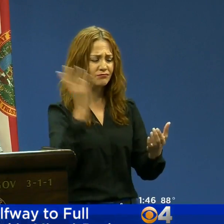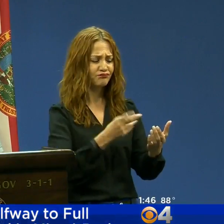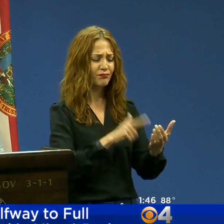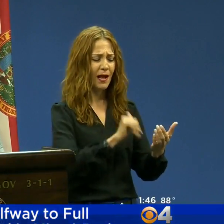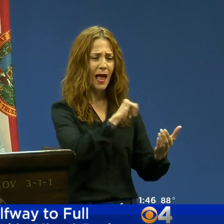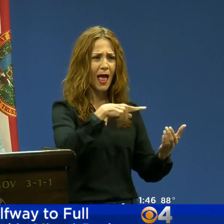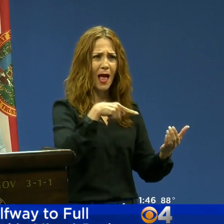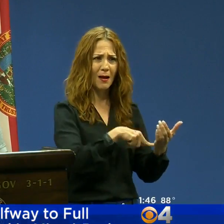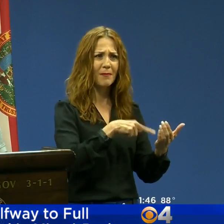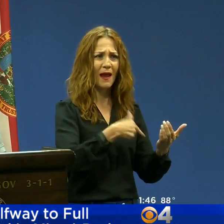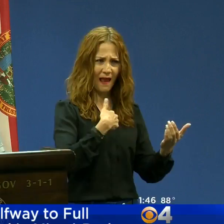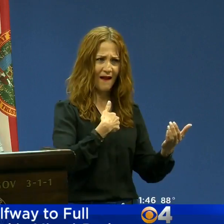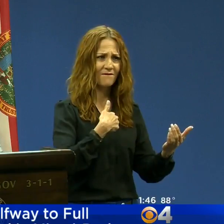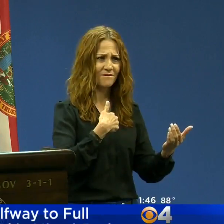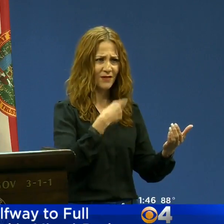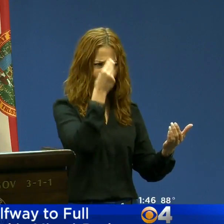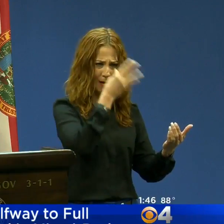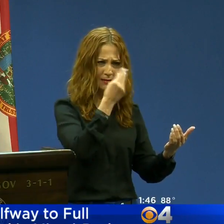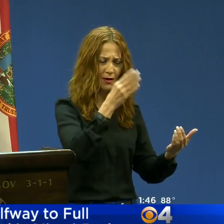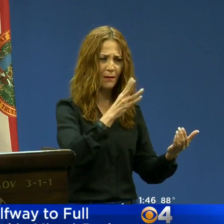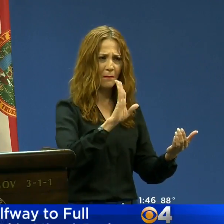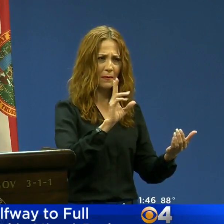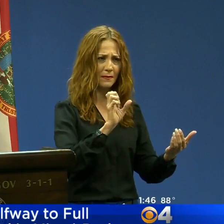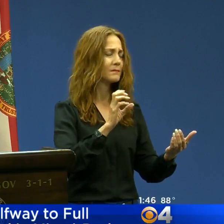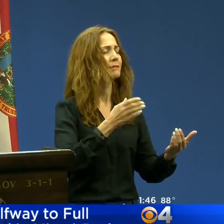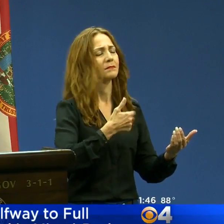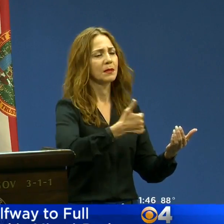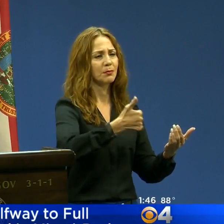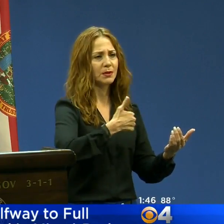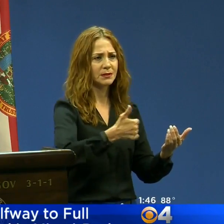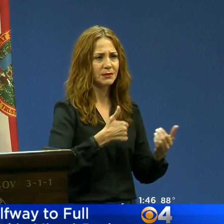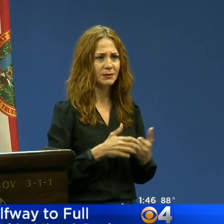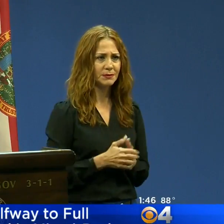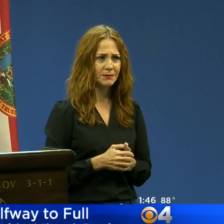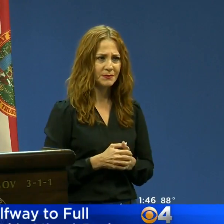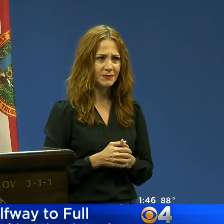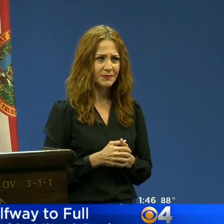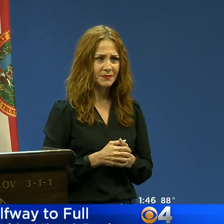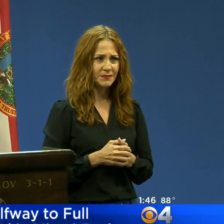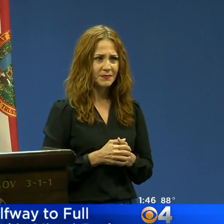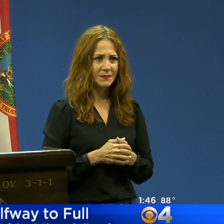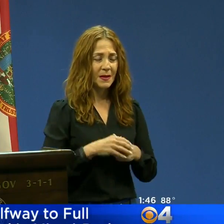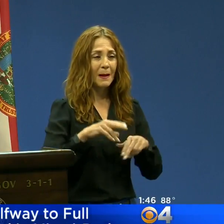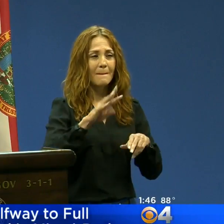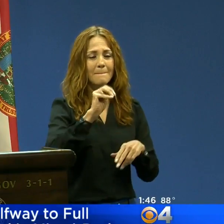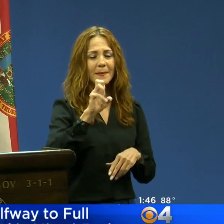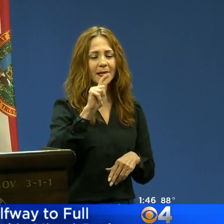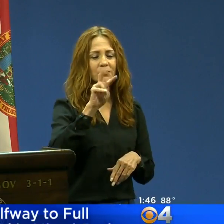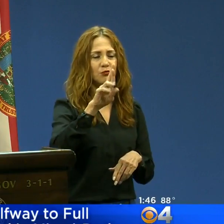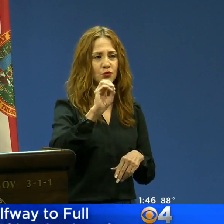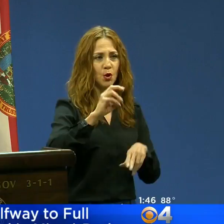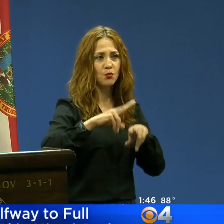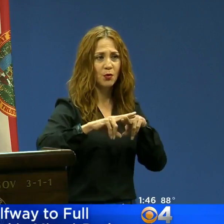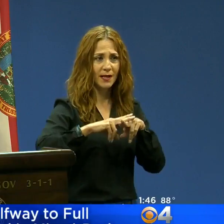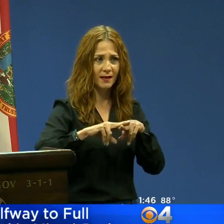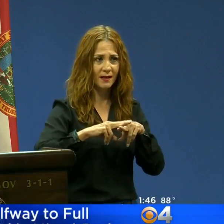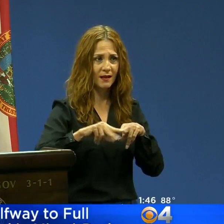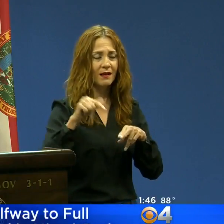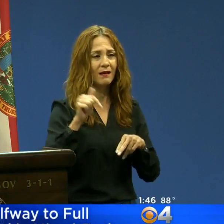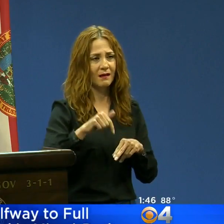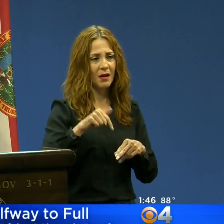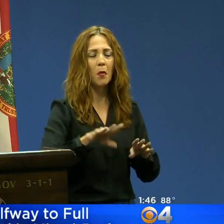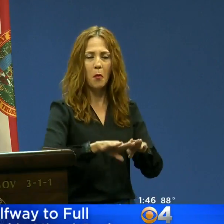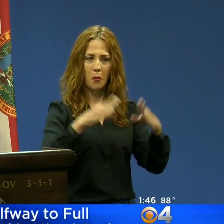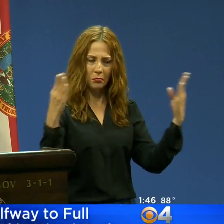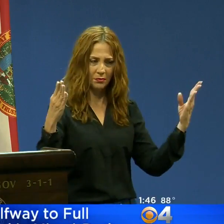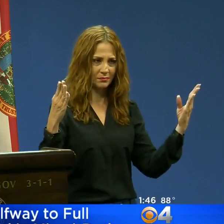as additional routes come into service. Metro Rail is back operating its normal schedule today. Metro Mover remains